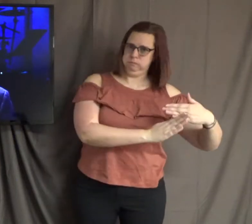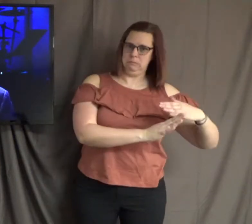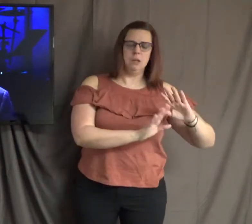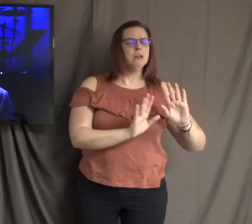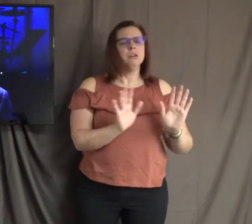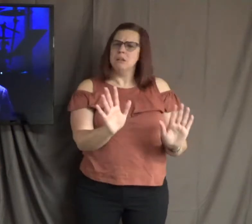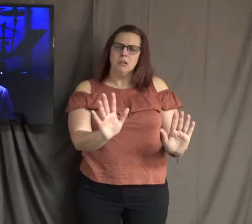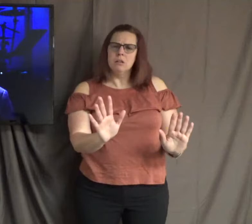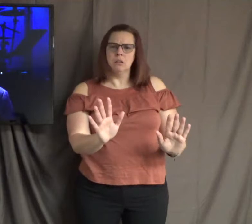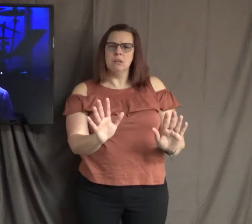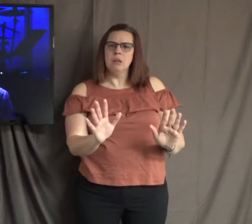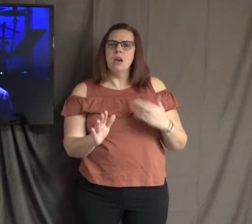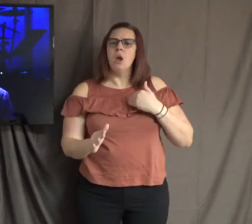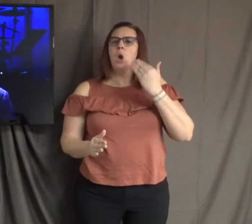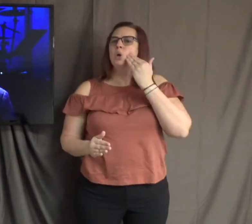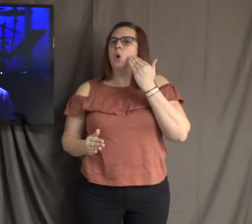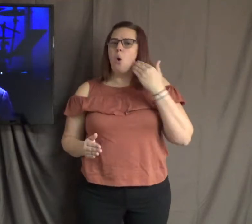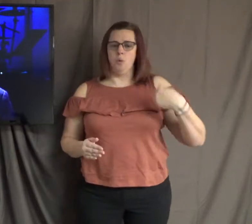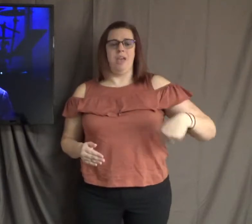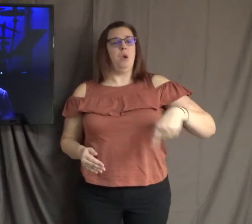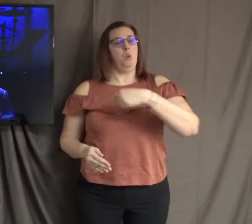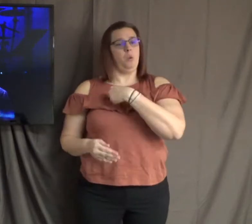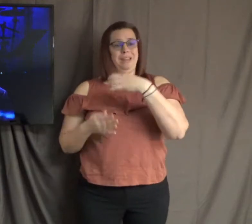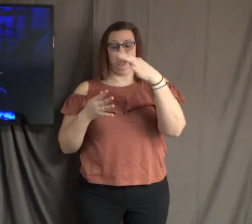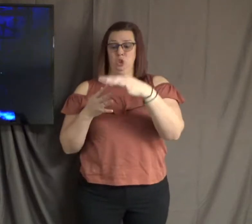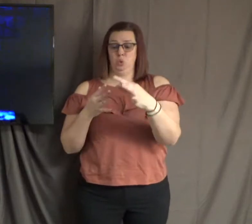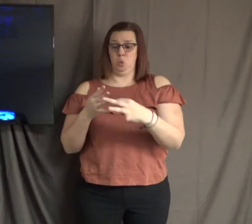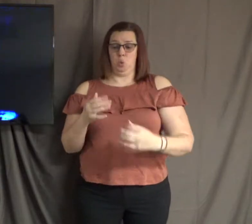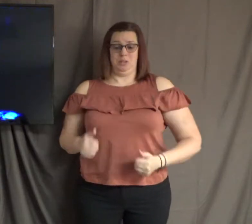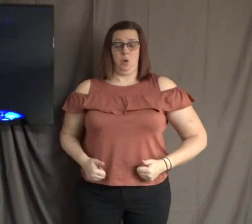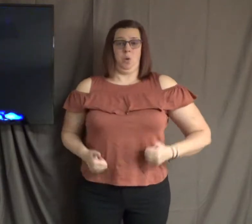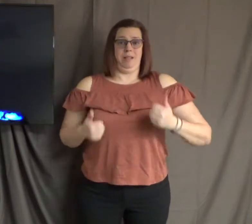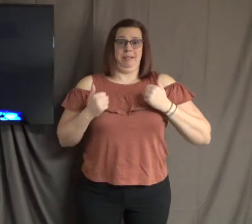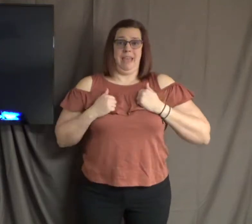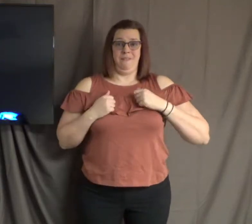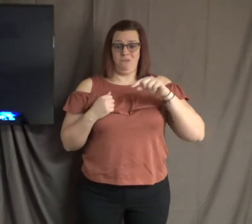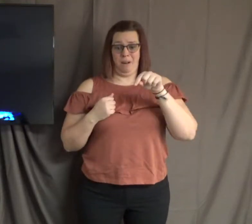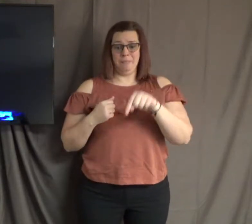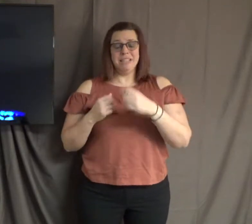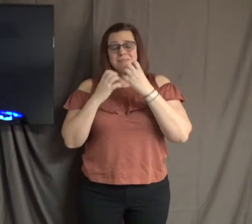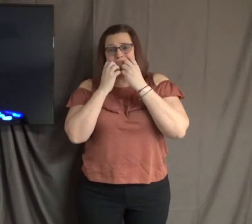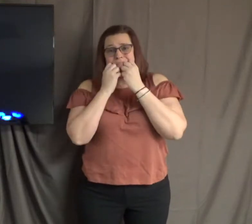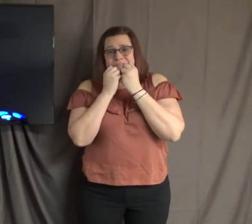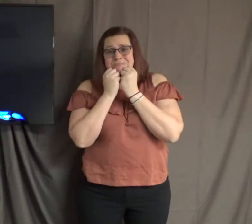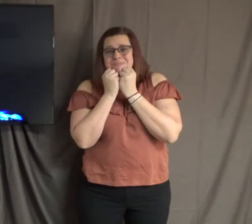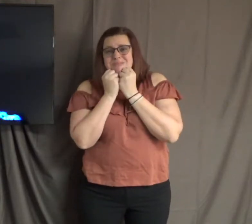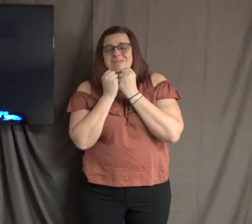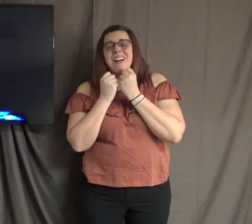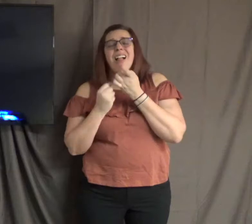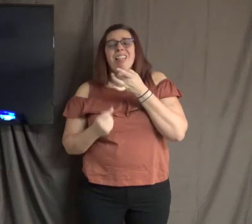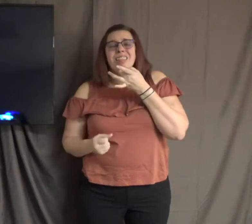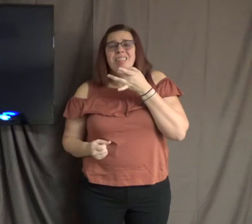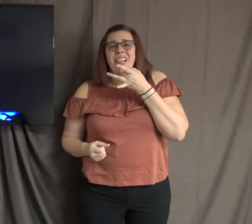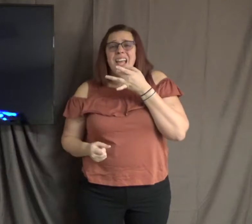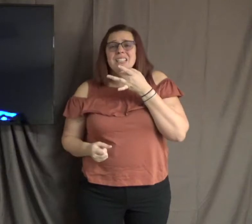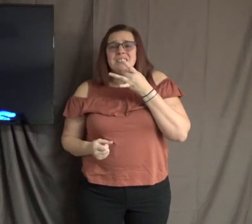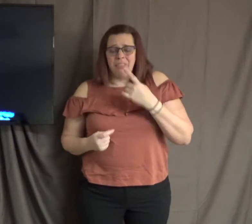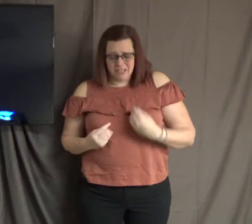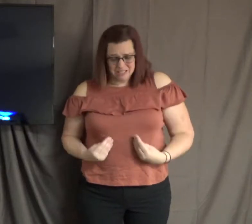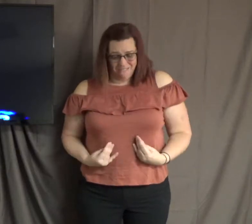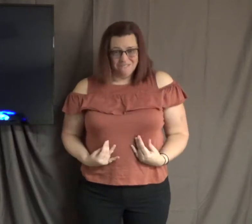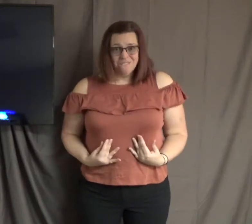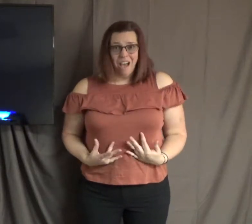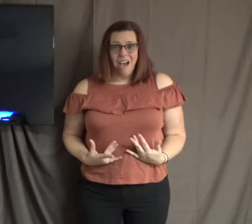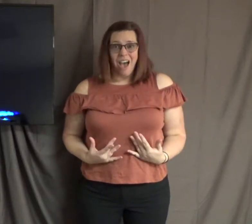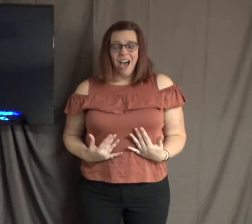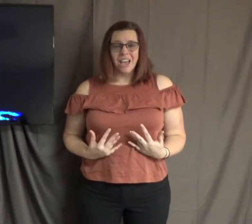we choose to live from this divine light, this sacred fire, that